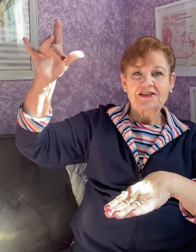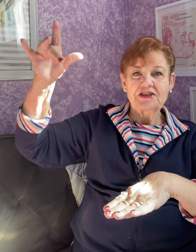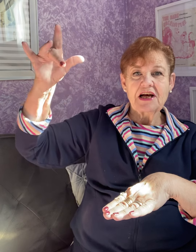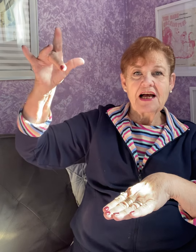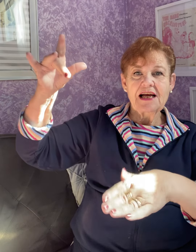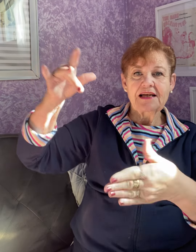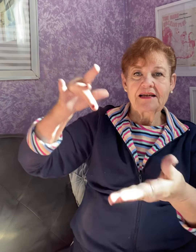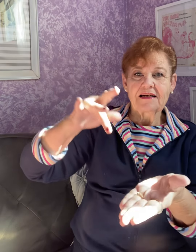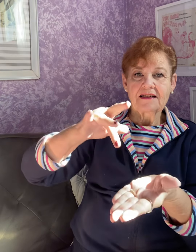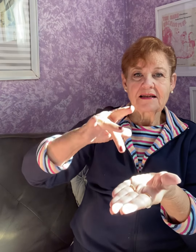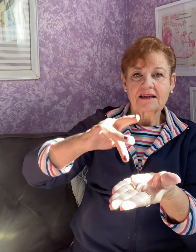shine,